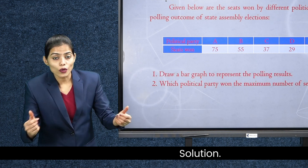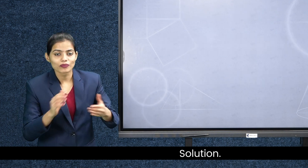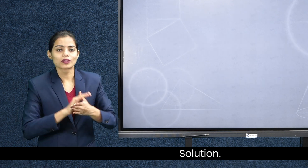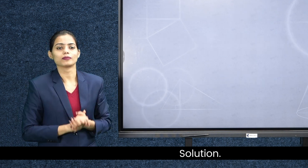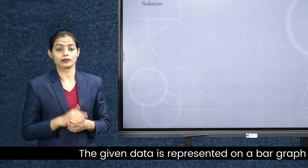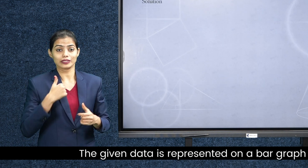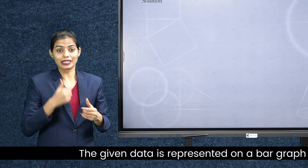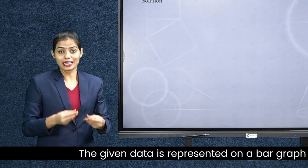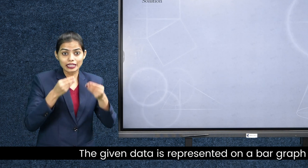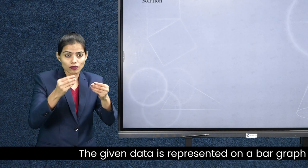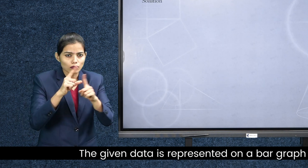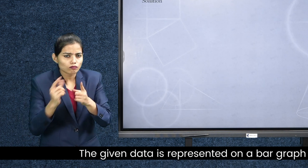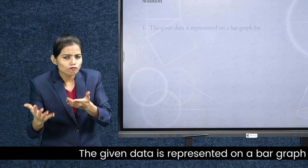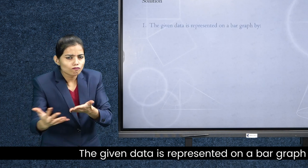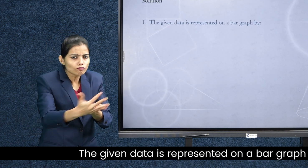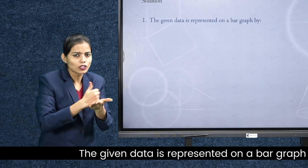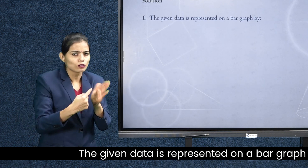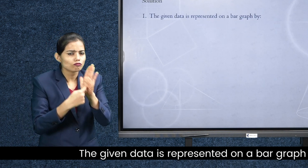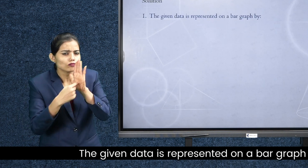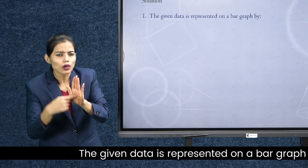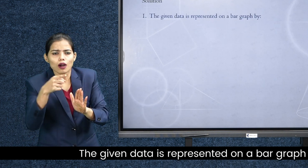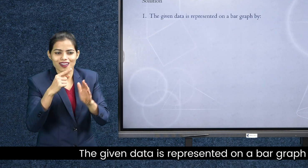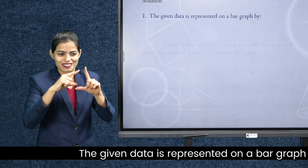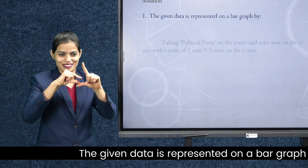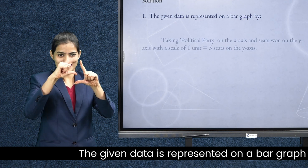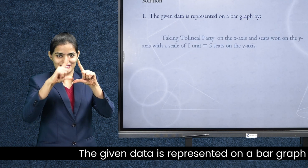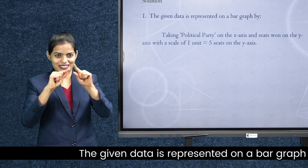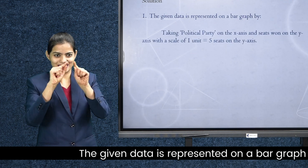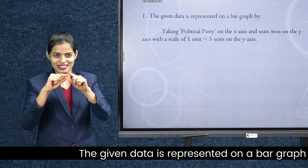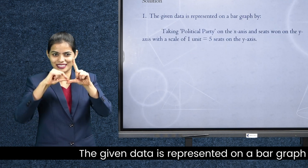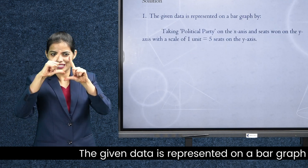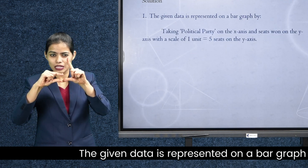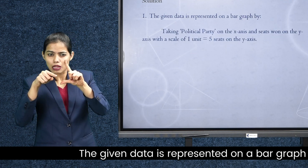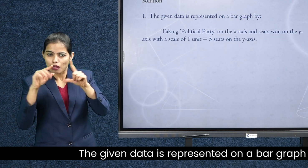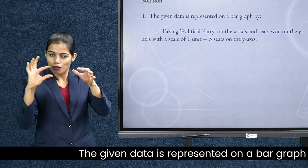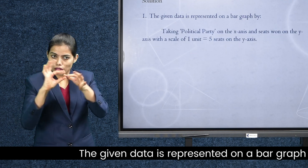Solution. The given data is represented on a bar graph by